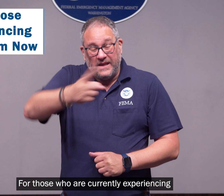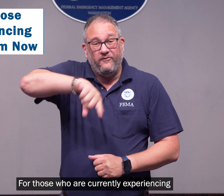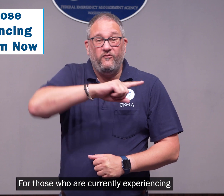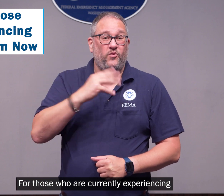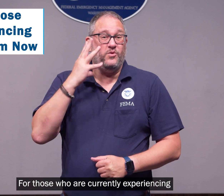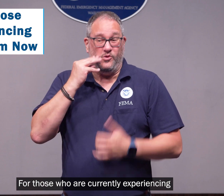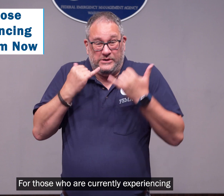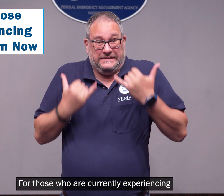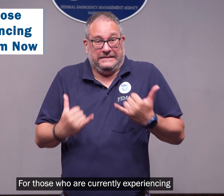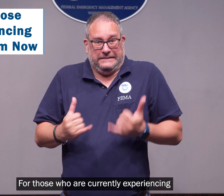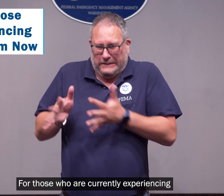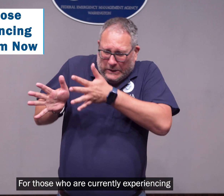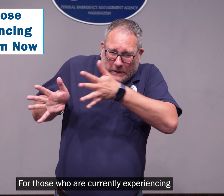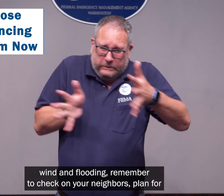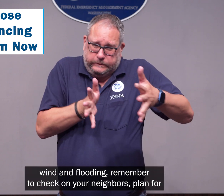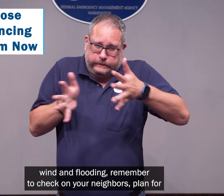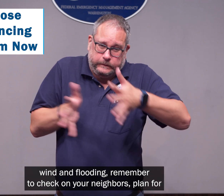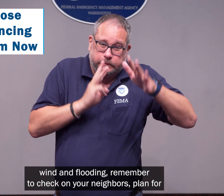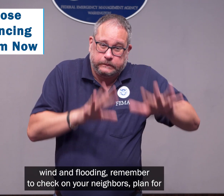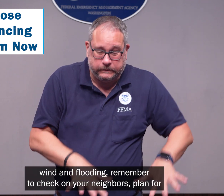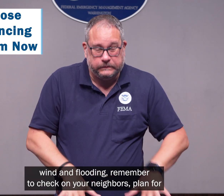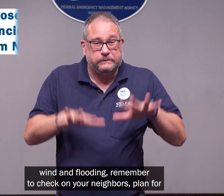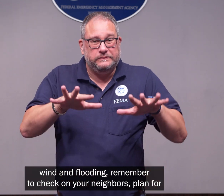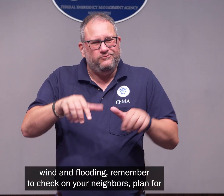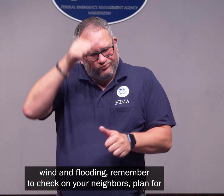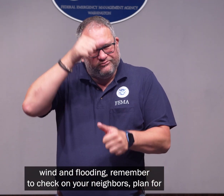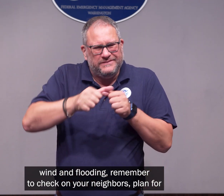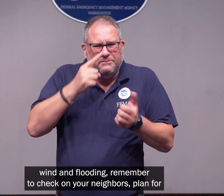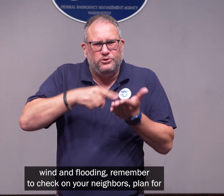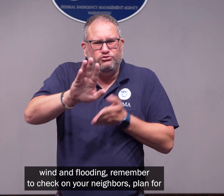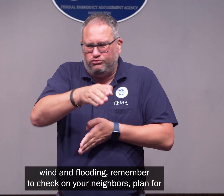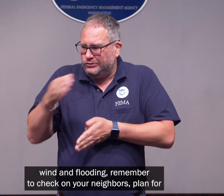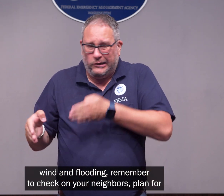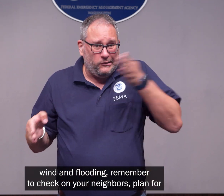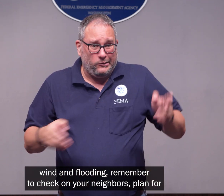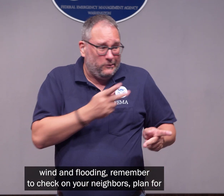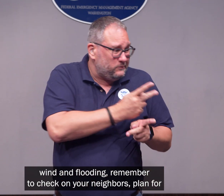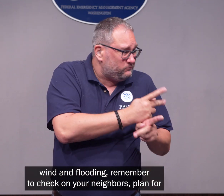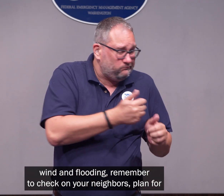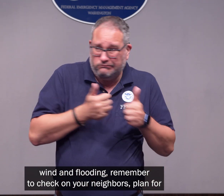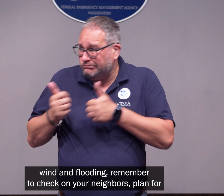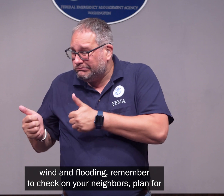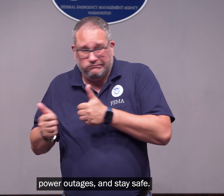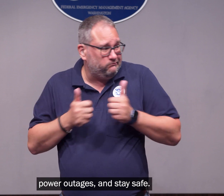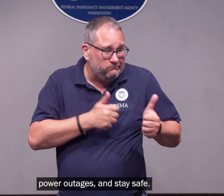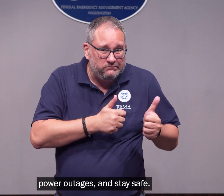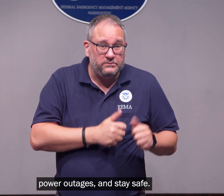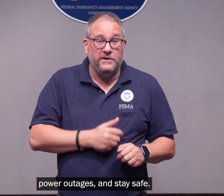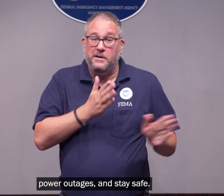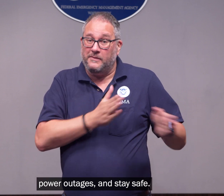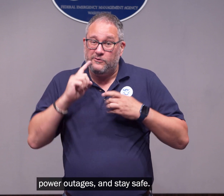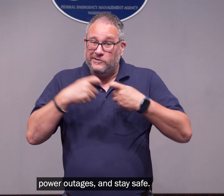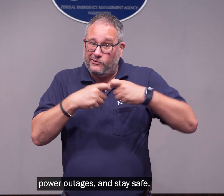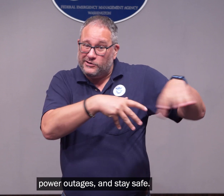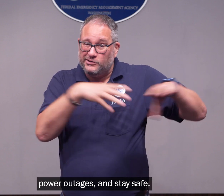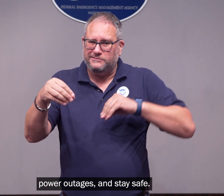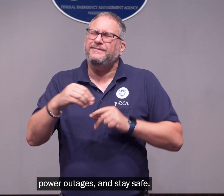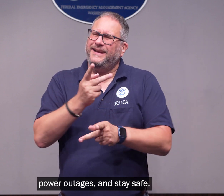For those who are currently experiencing wind and flooding, remember to check on your neighbors, plan for power outages, and stay